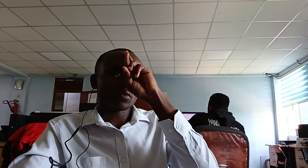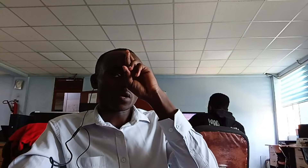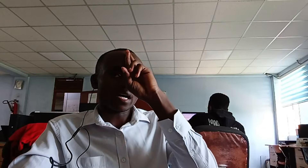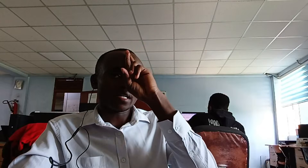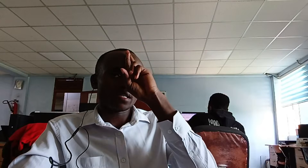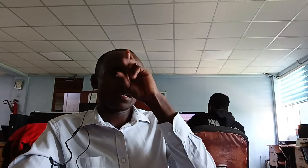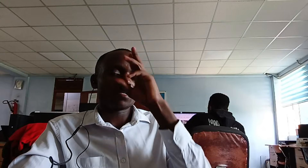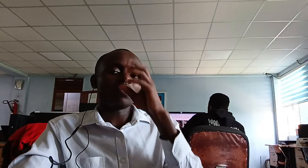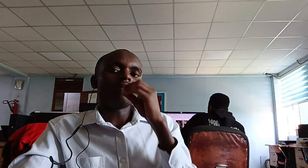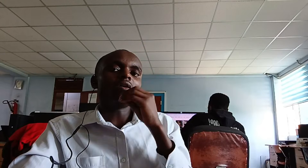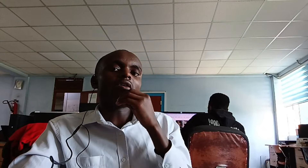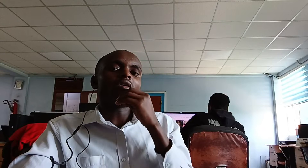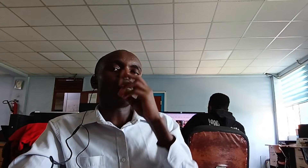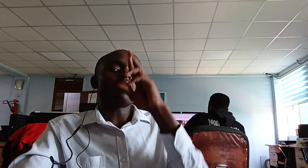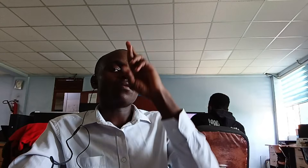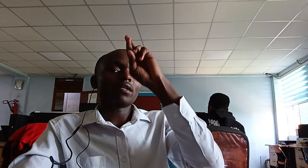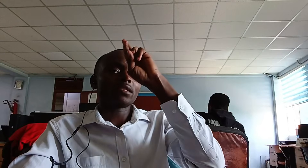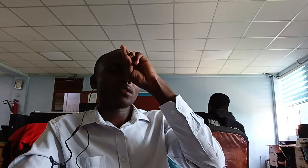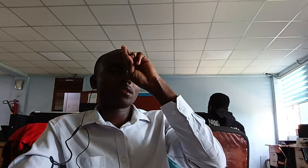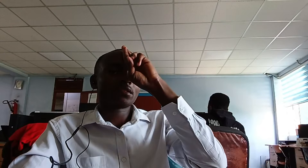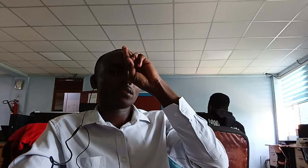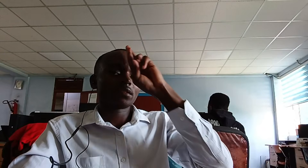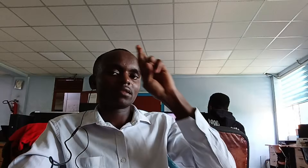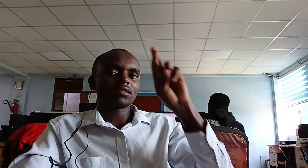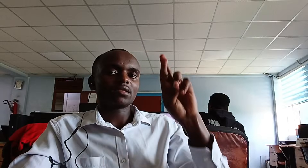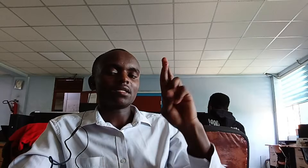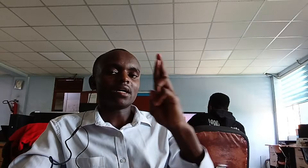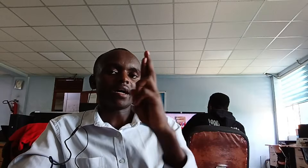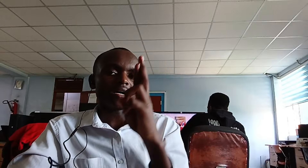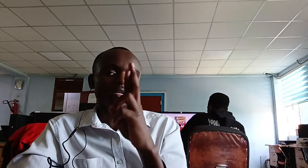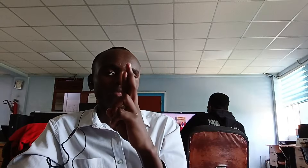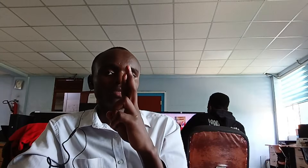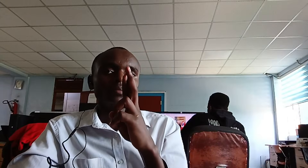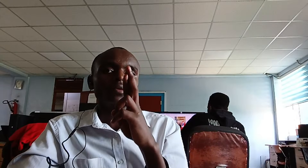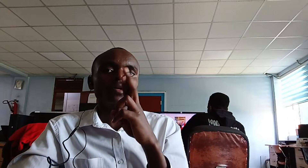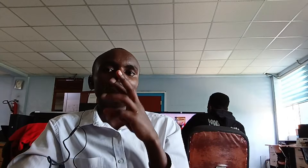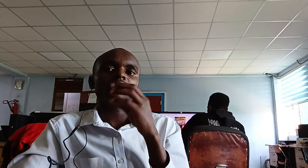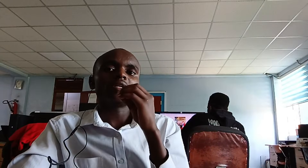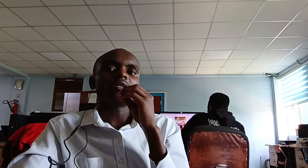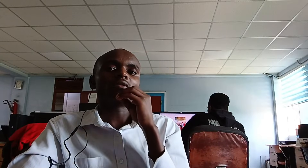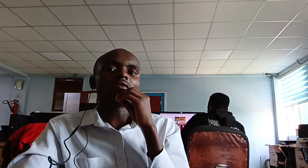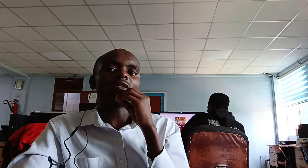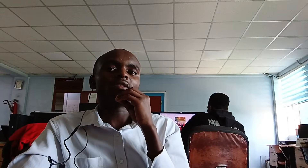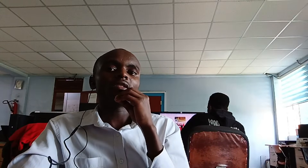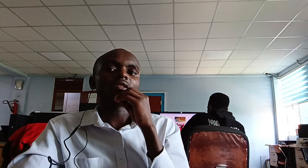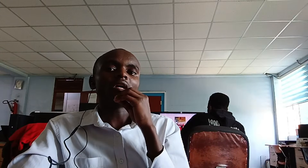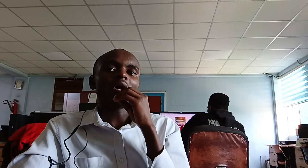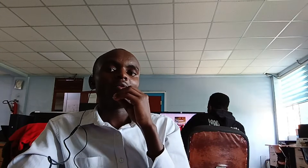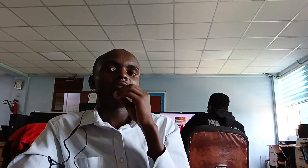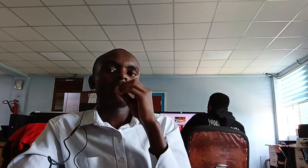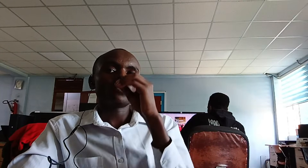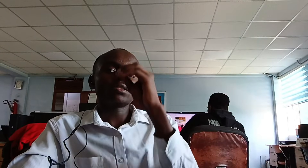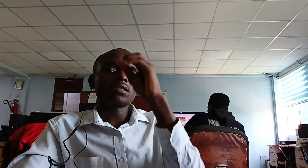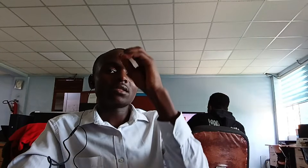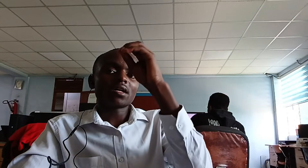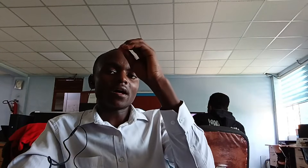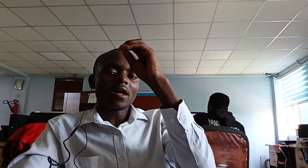R. Orphan. R handshake. So letter O on the chin, moving towards